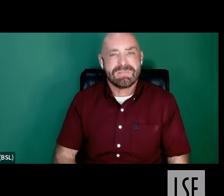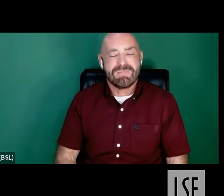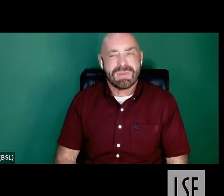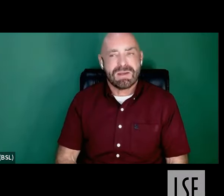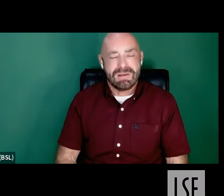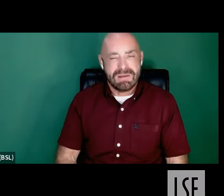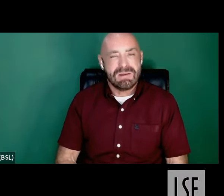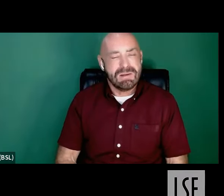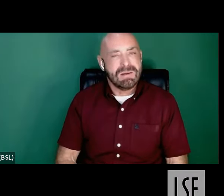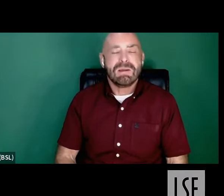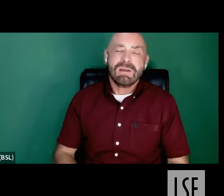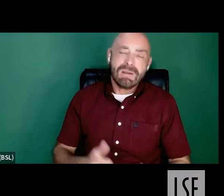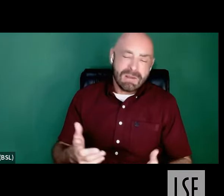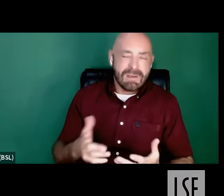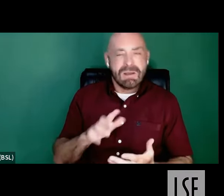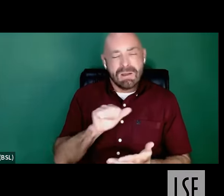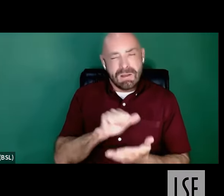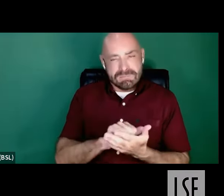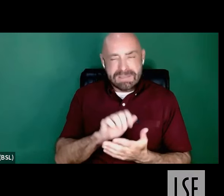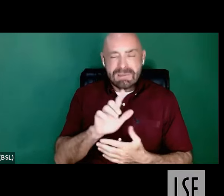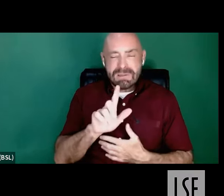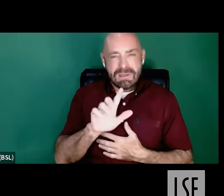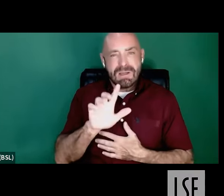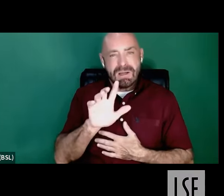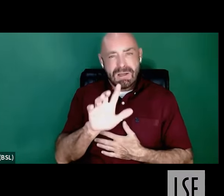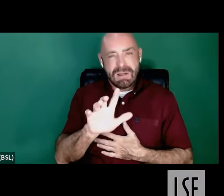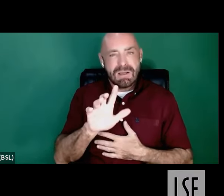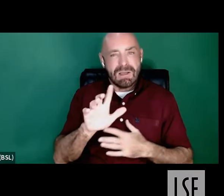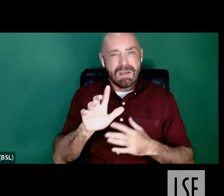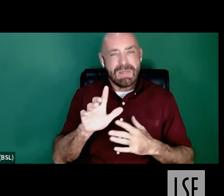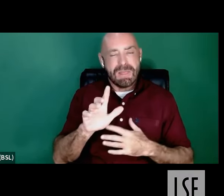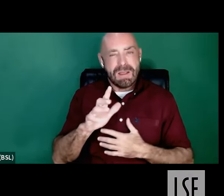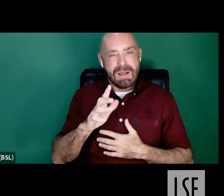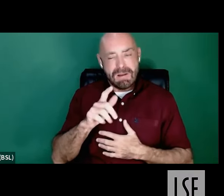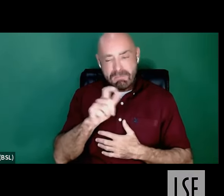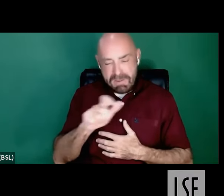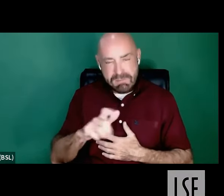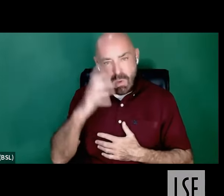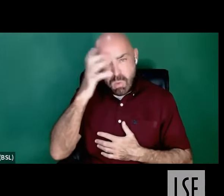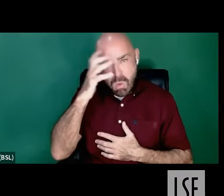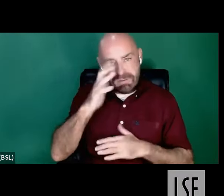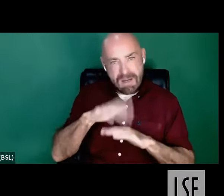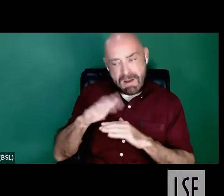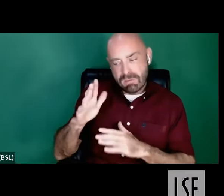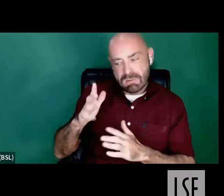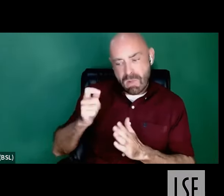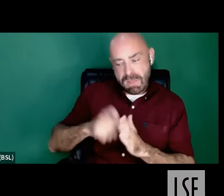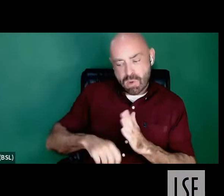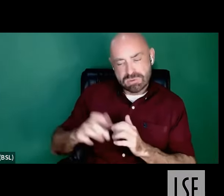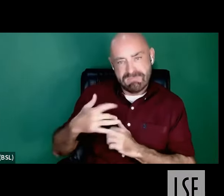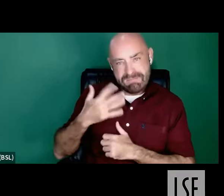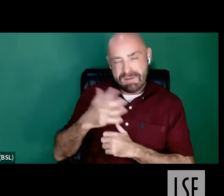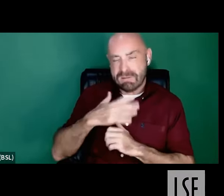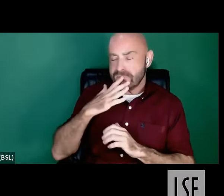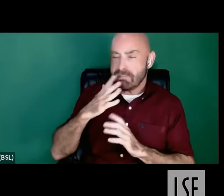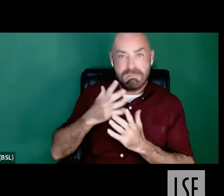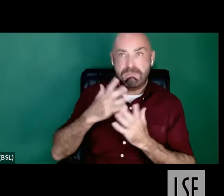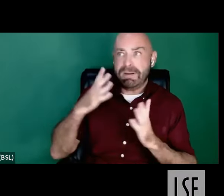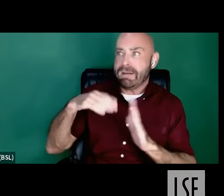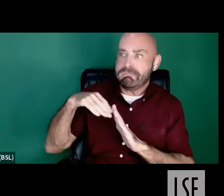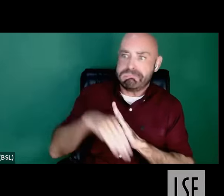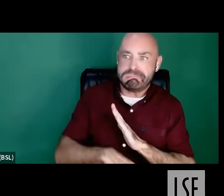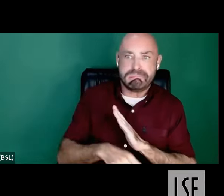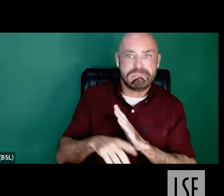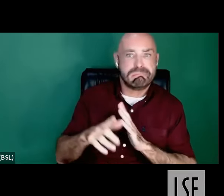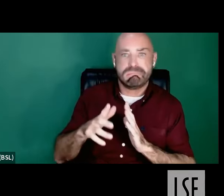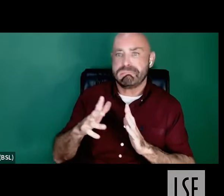people should care, or you can find a way of squaring the circle. People worried about the cost of living, biggest fall in living standards during this government's life of any